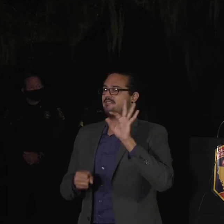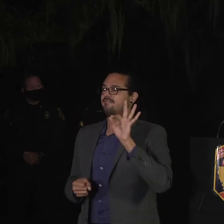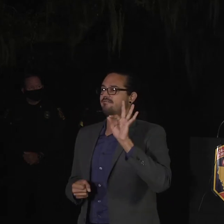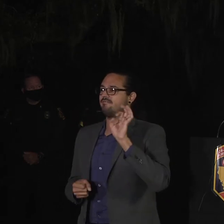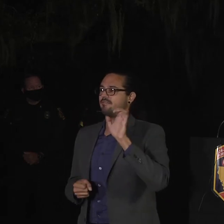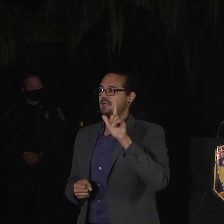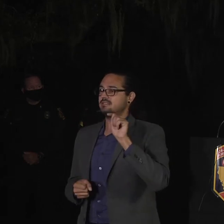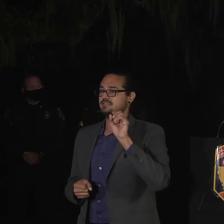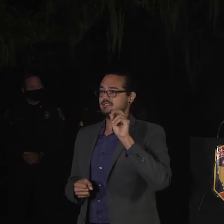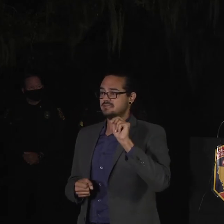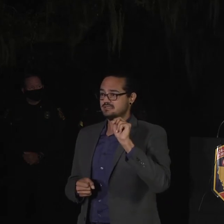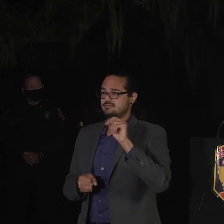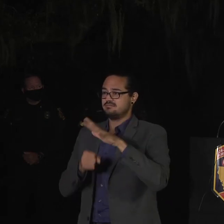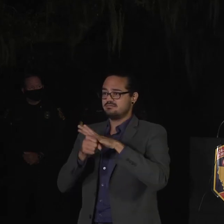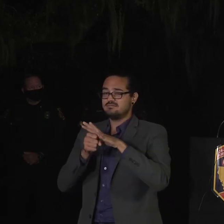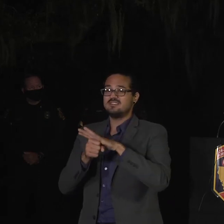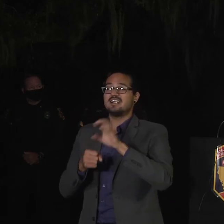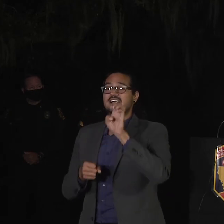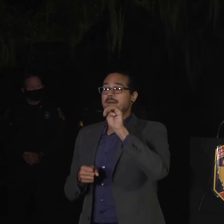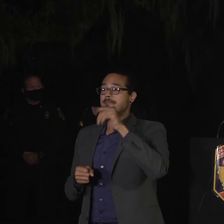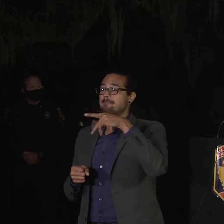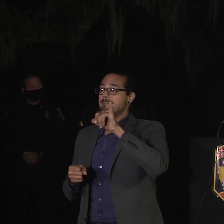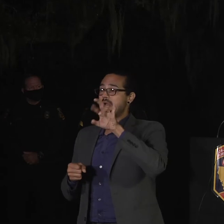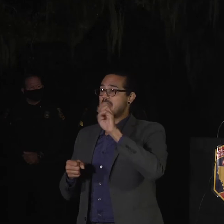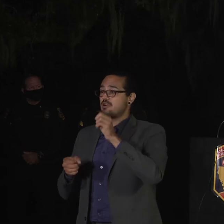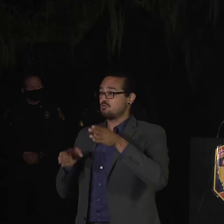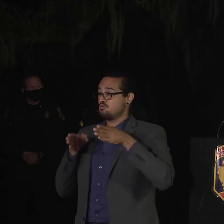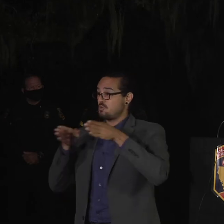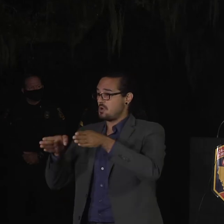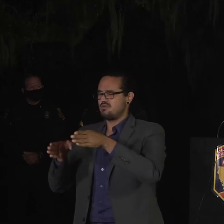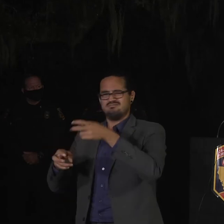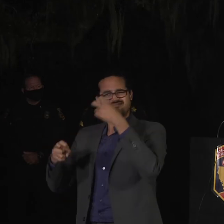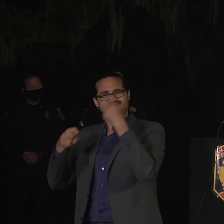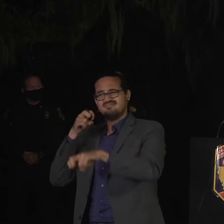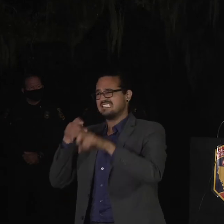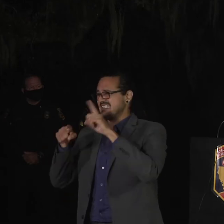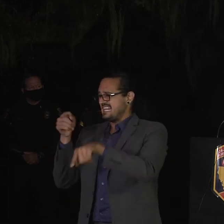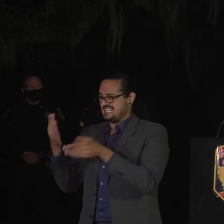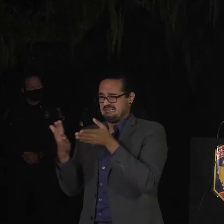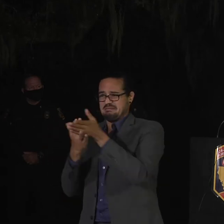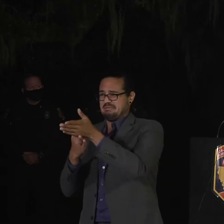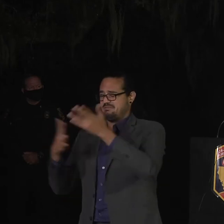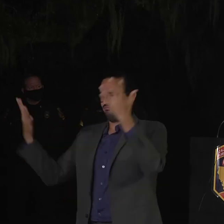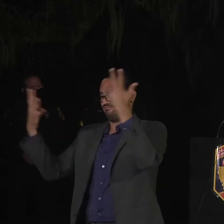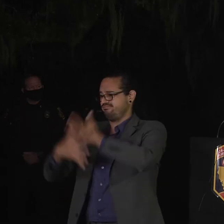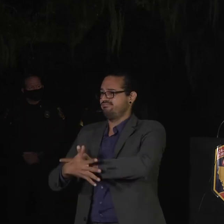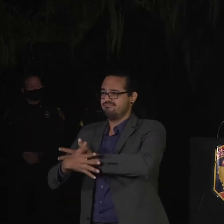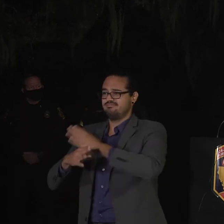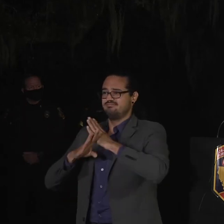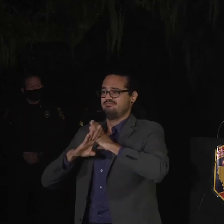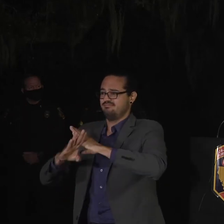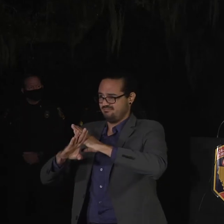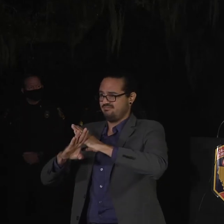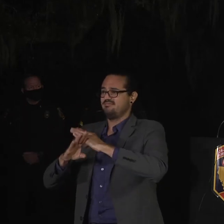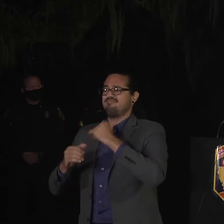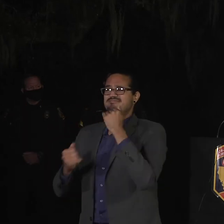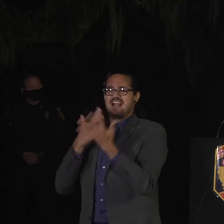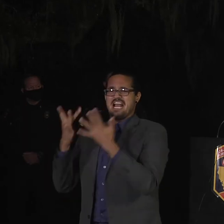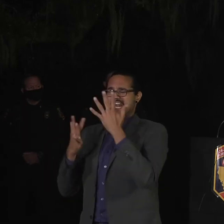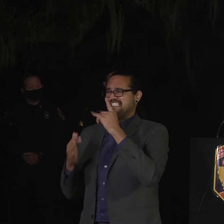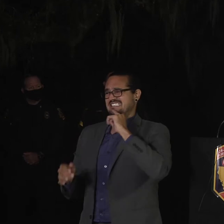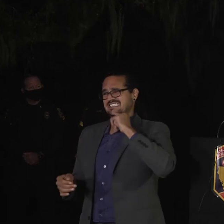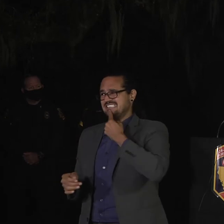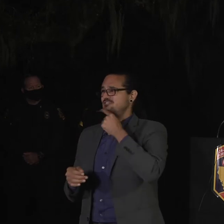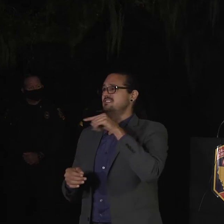through that area just from falling, you know, falling branches and a little and some fire activity in that area. So overall, relatively